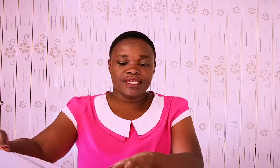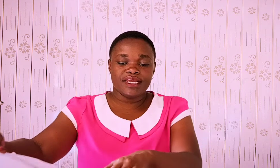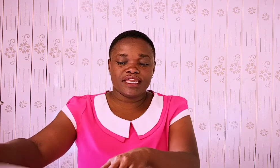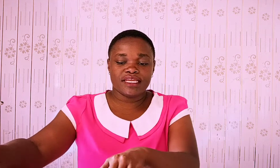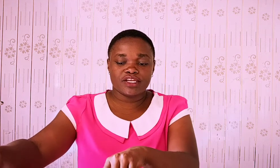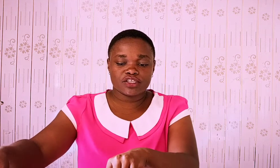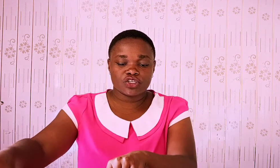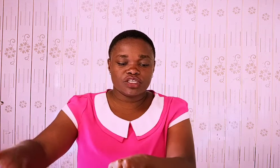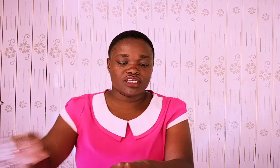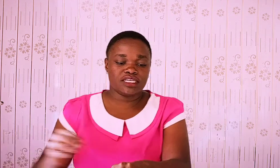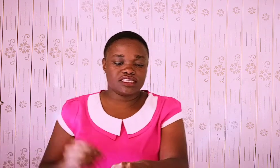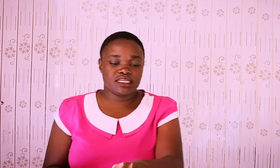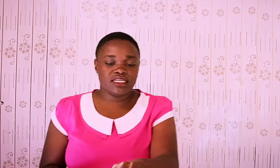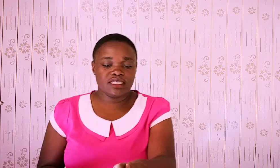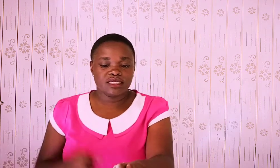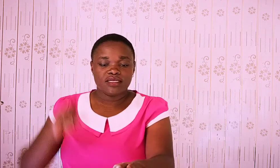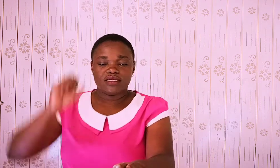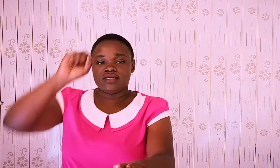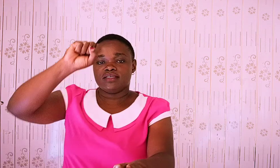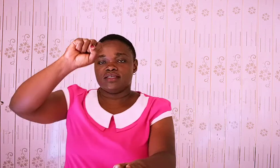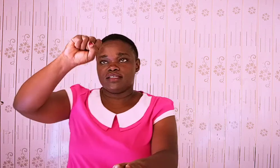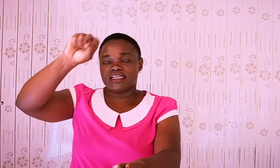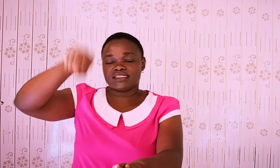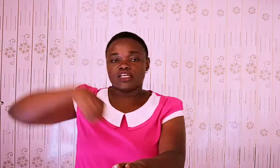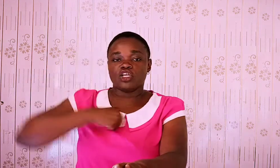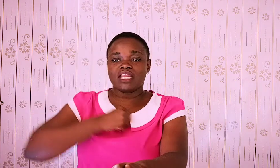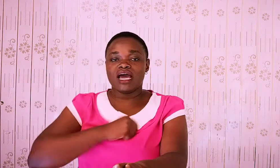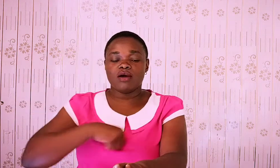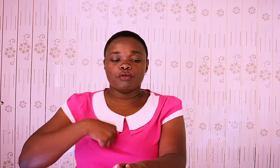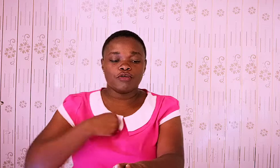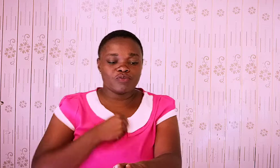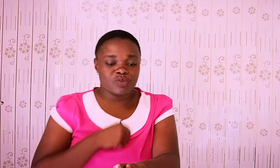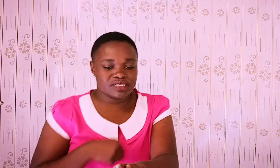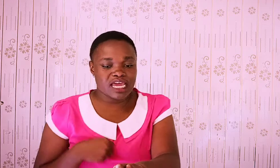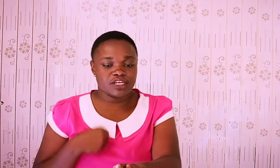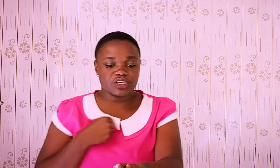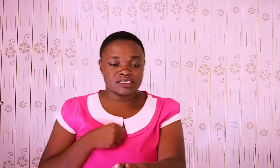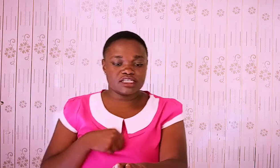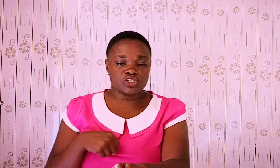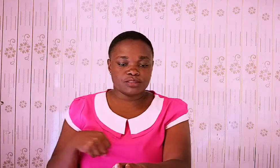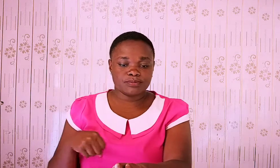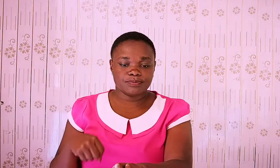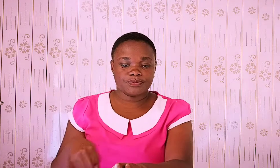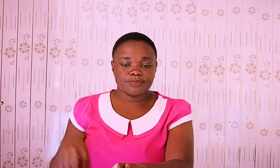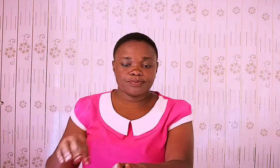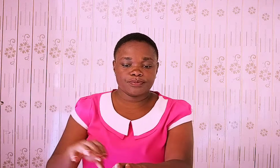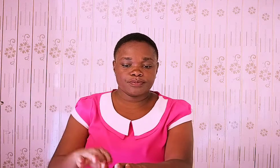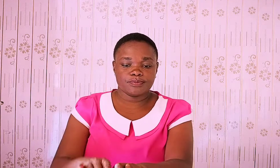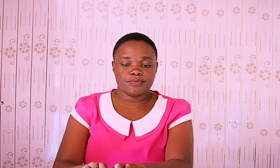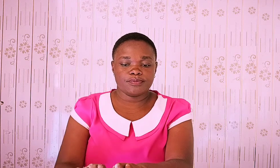in a direction indicated in a circular movement. And orientation?